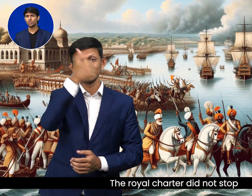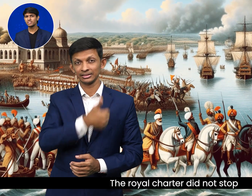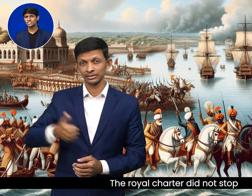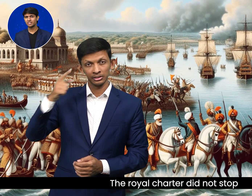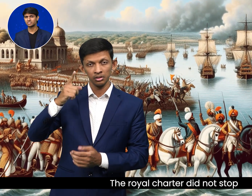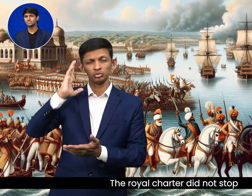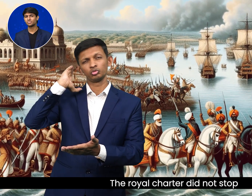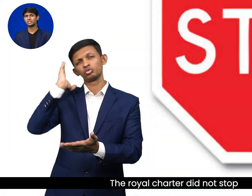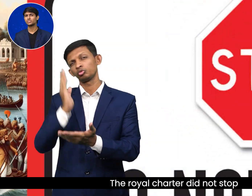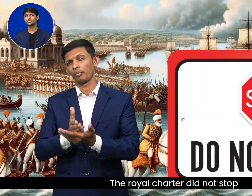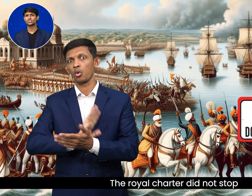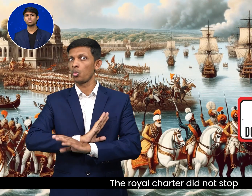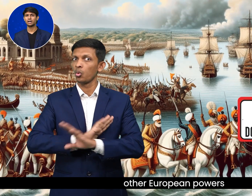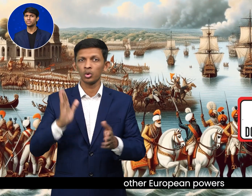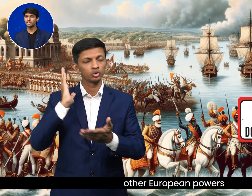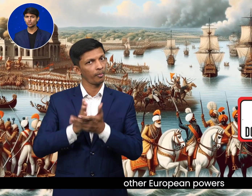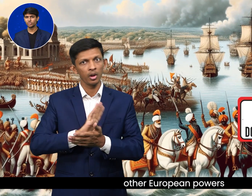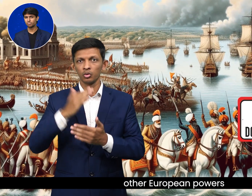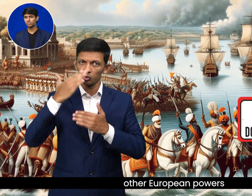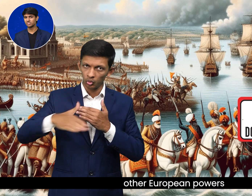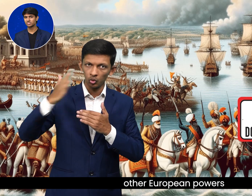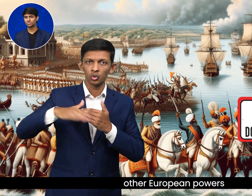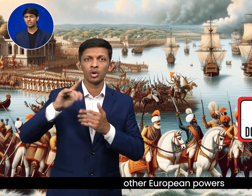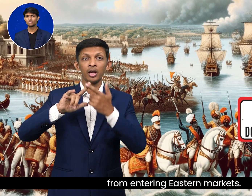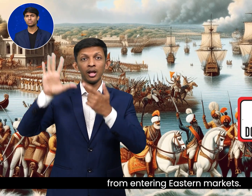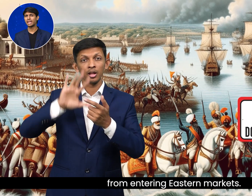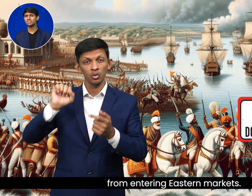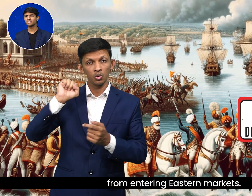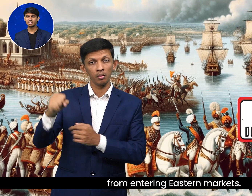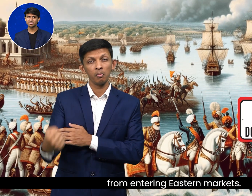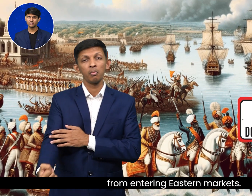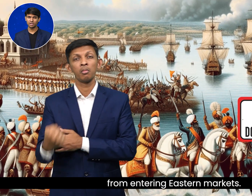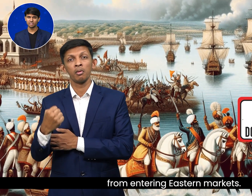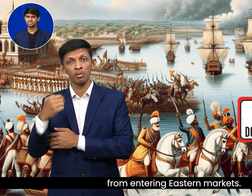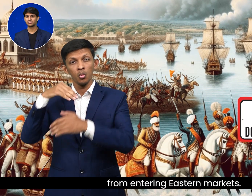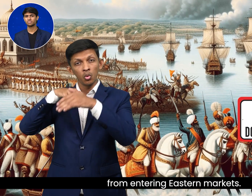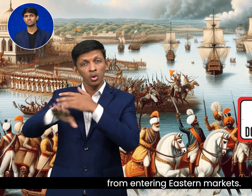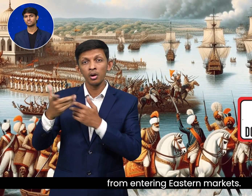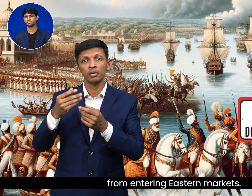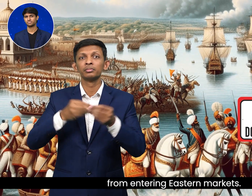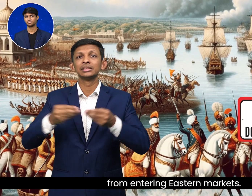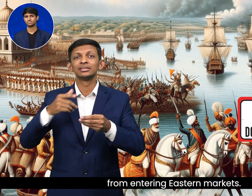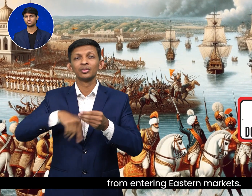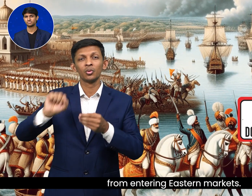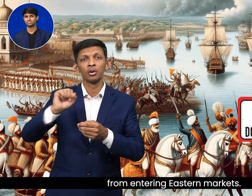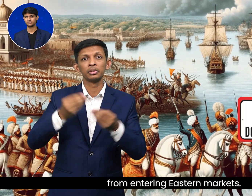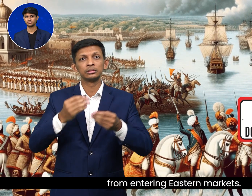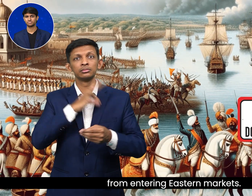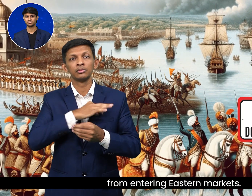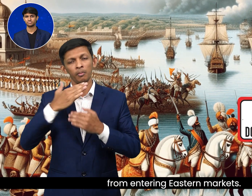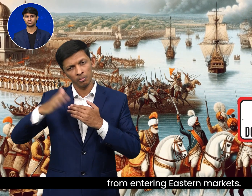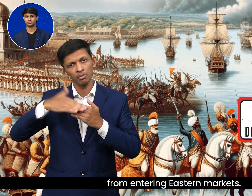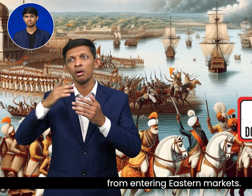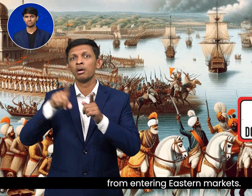The Royal Charter did not stop other European powers from entering Eastern markets.